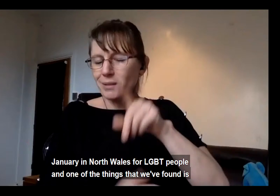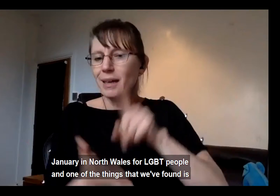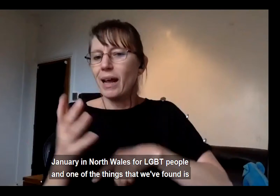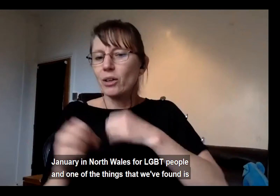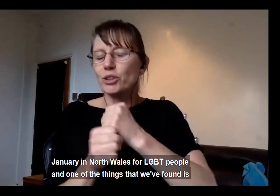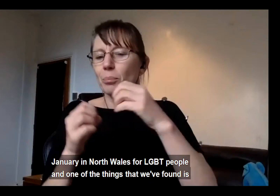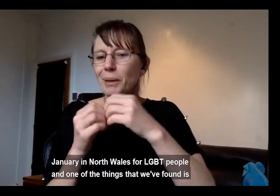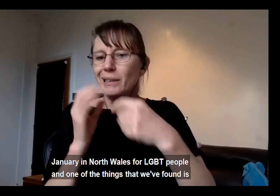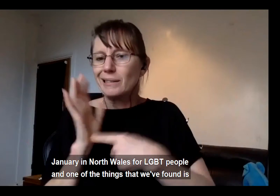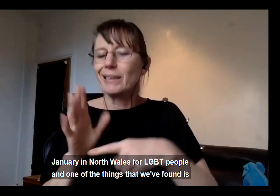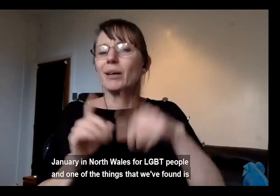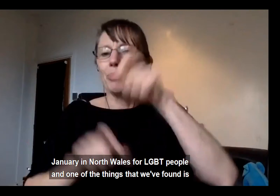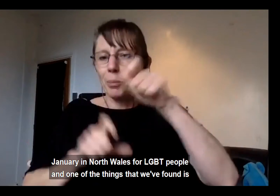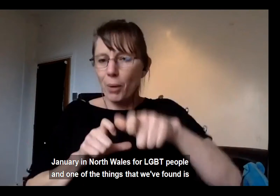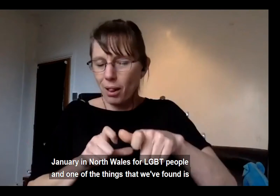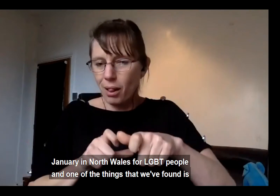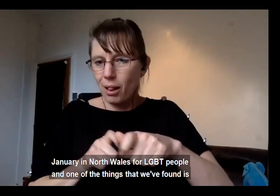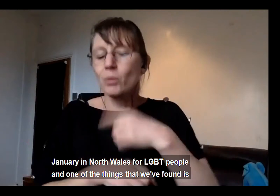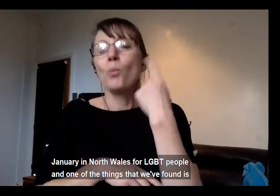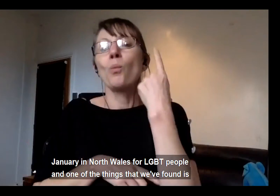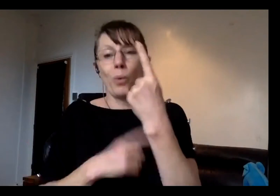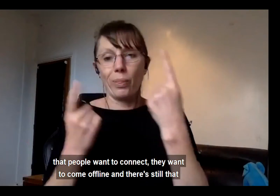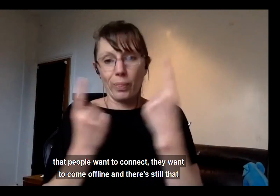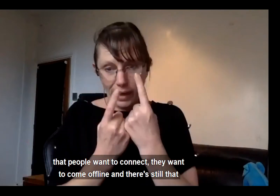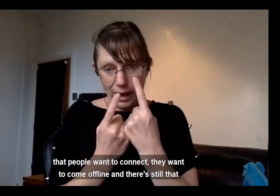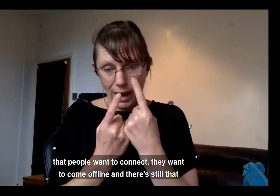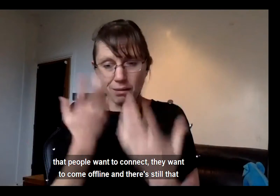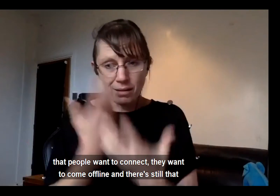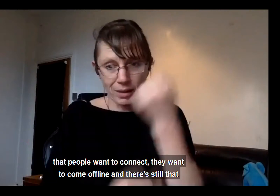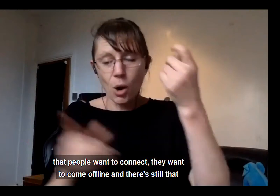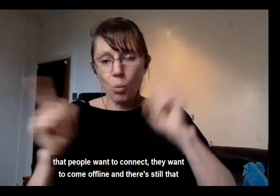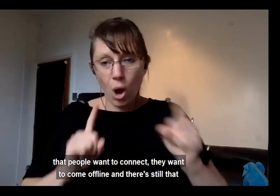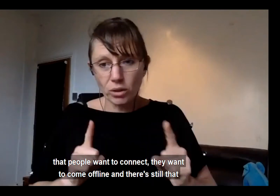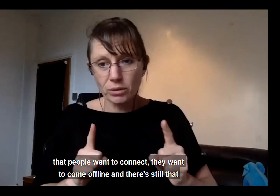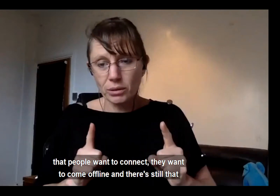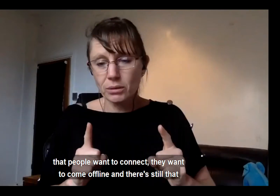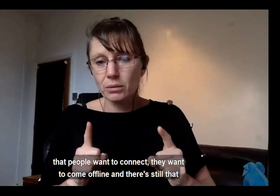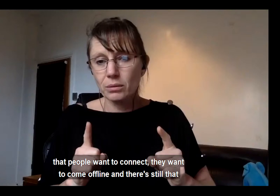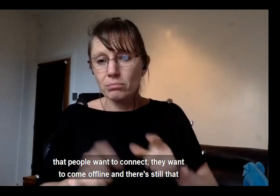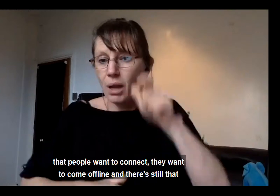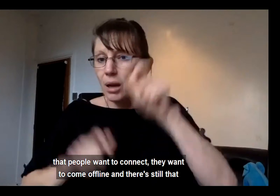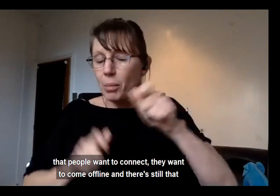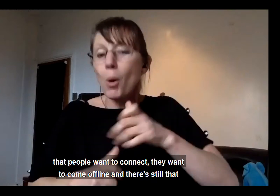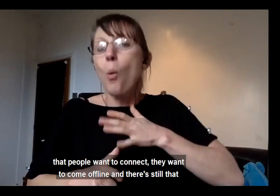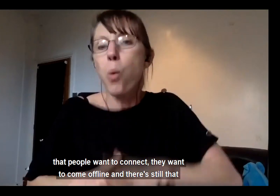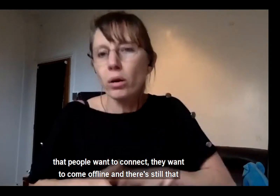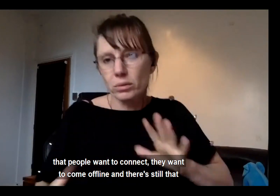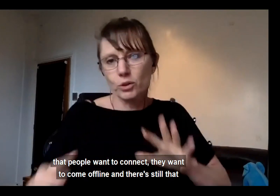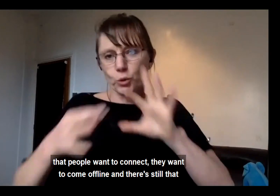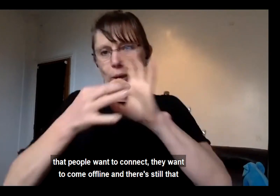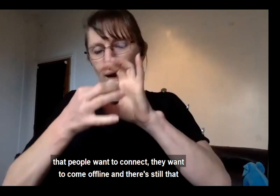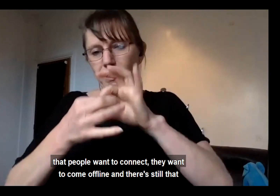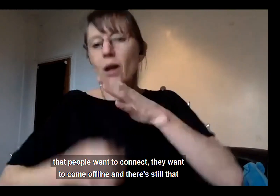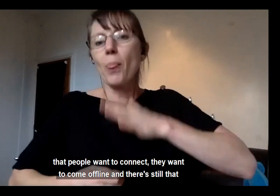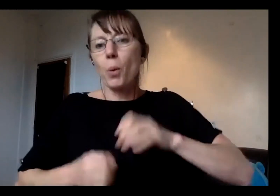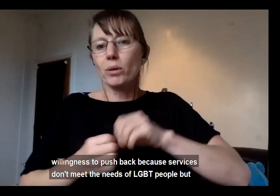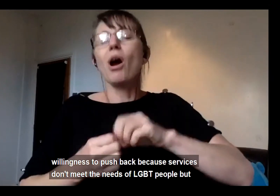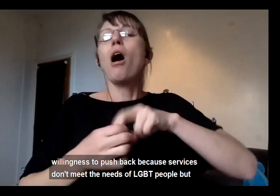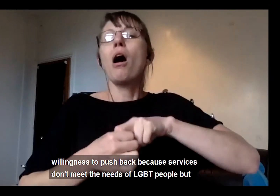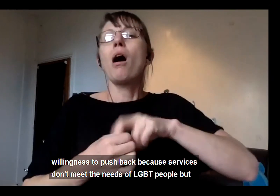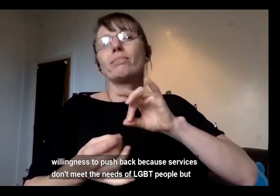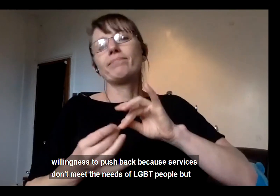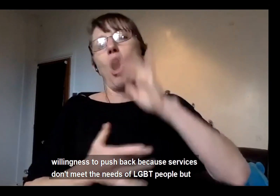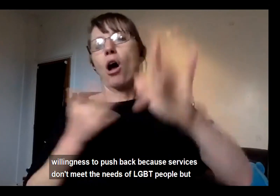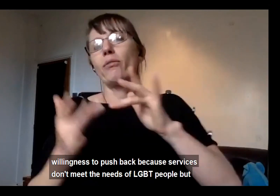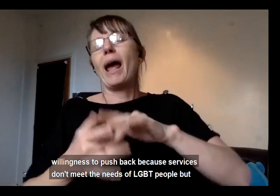people. And one of the things that we've found is that kind of people want to connect. They want to come offline and